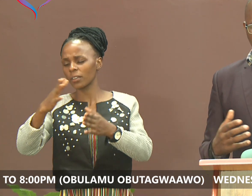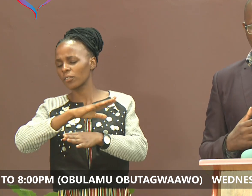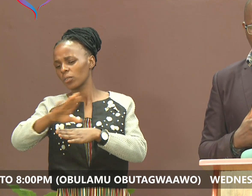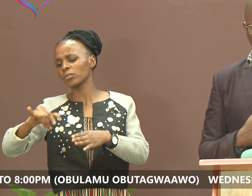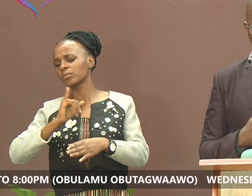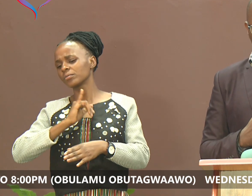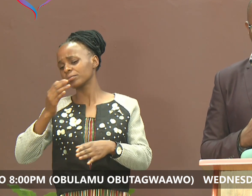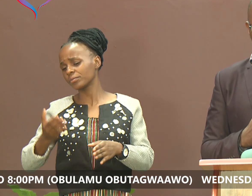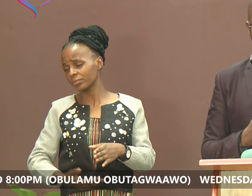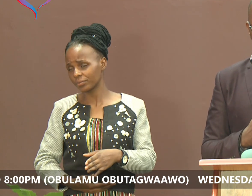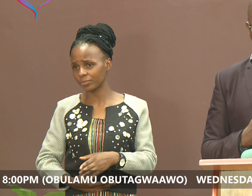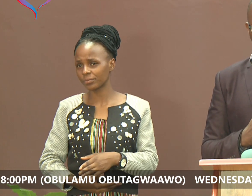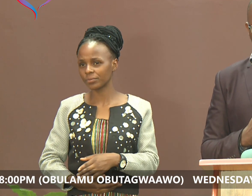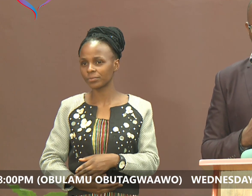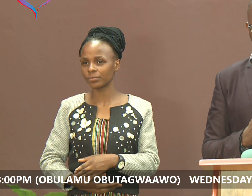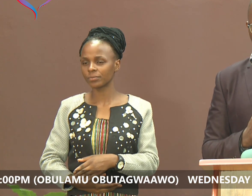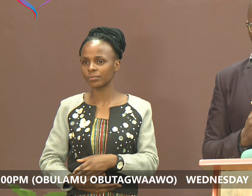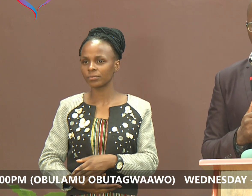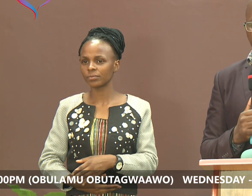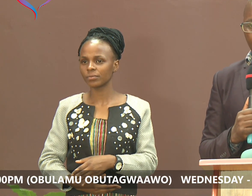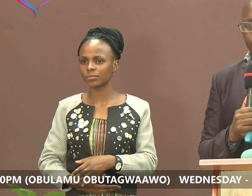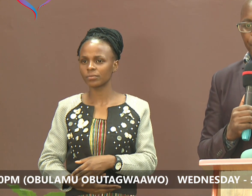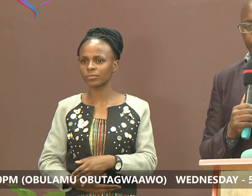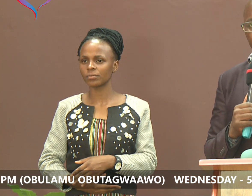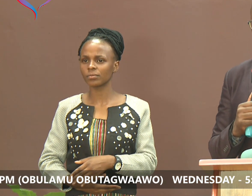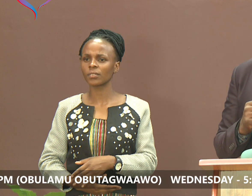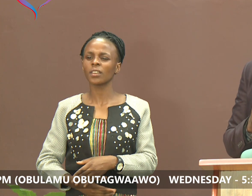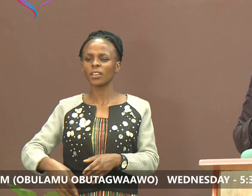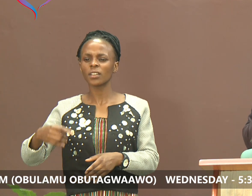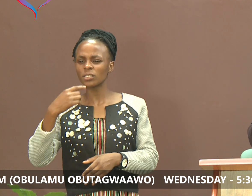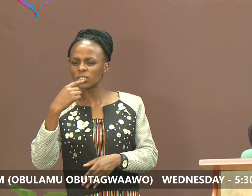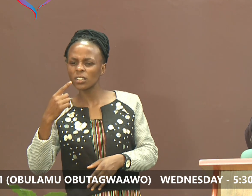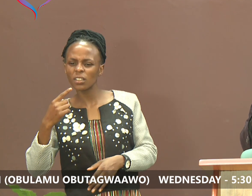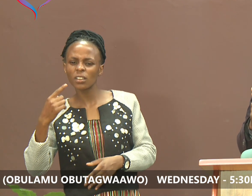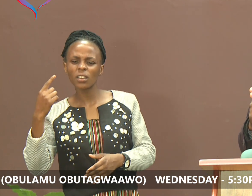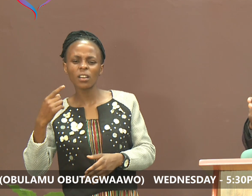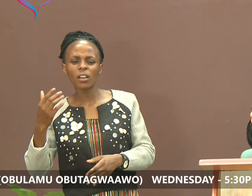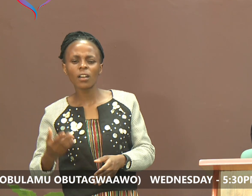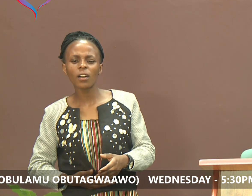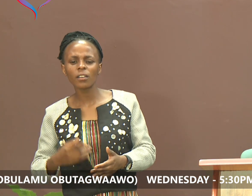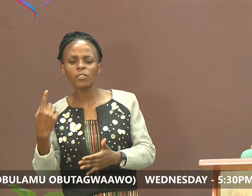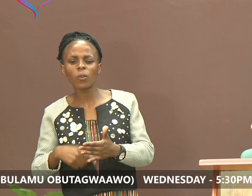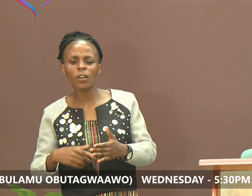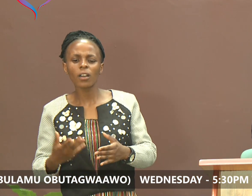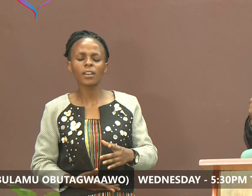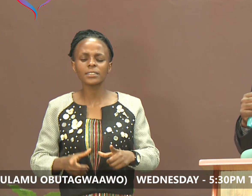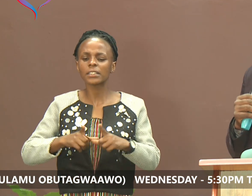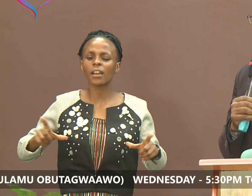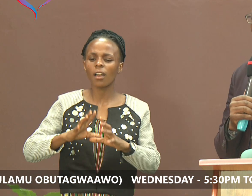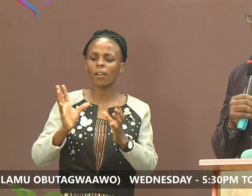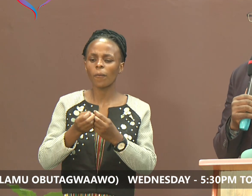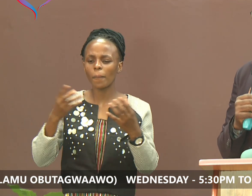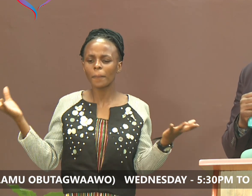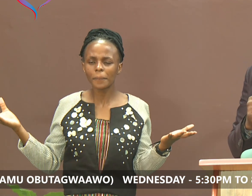Ng'omuntu ono agamba nti nja kuwaayo byonna bye nnina. You're asking, aina bichi? You want to know aina plot maker? You want to know what deyo